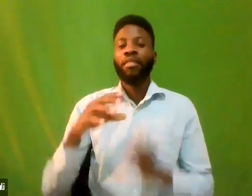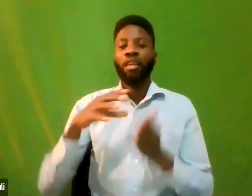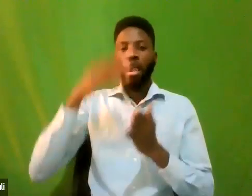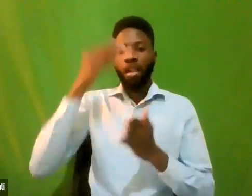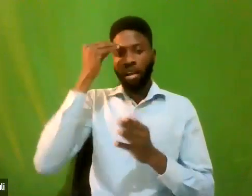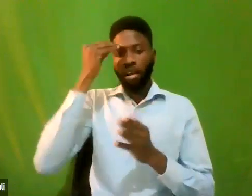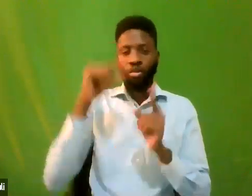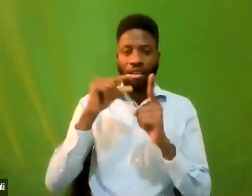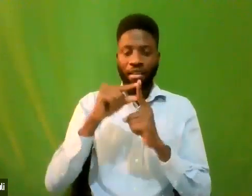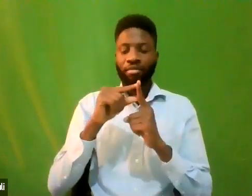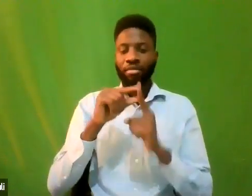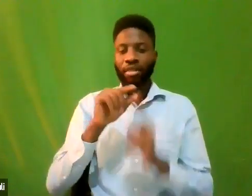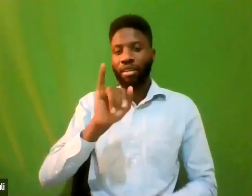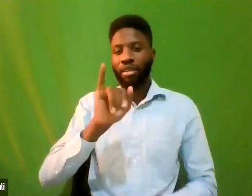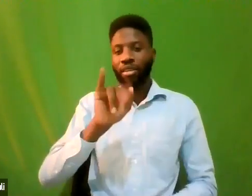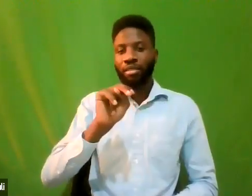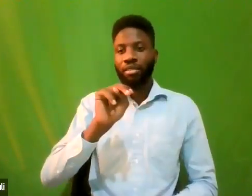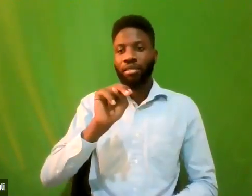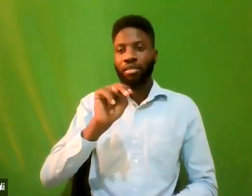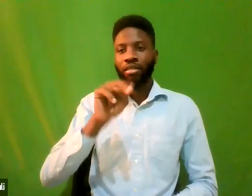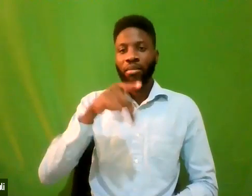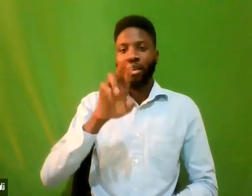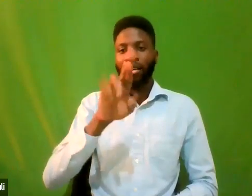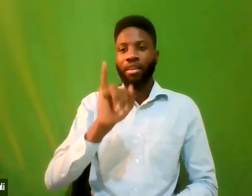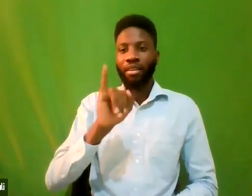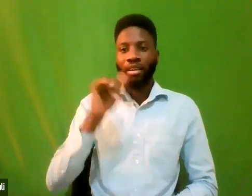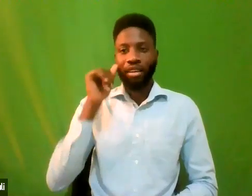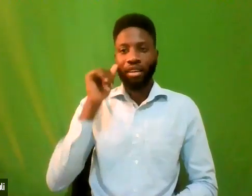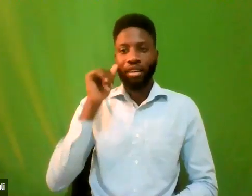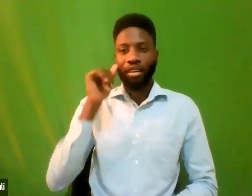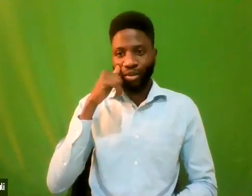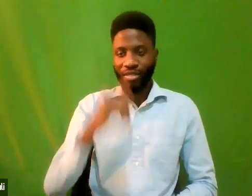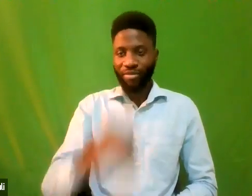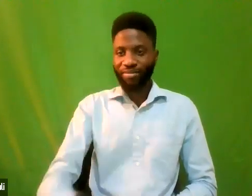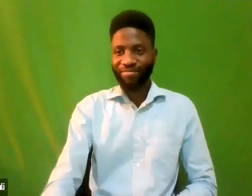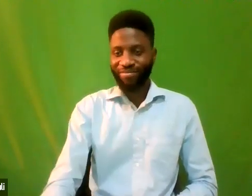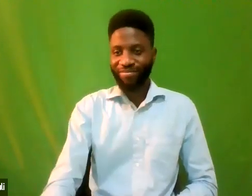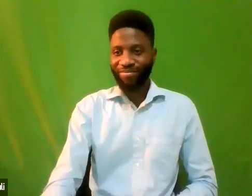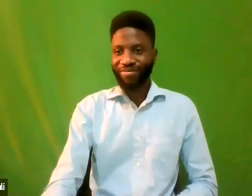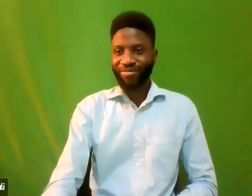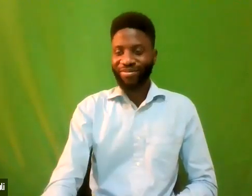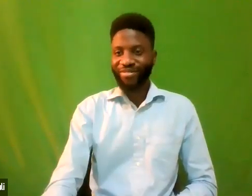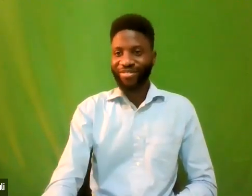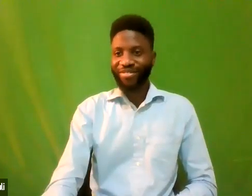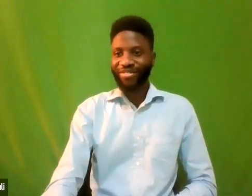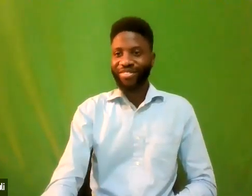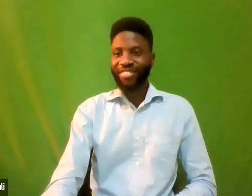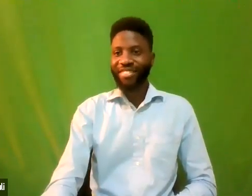inspiring Ashura. So the inspiring Ashura. Actually, we learned 3. The